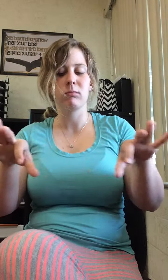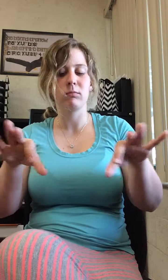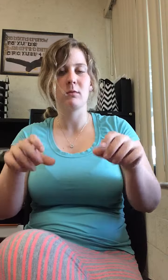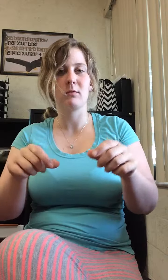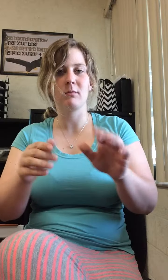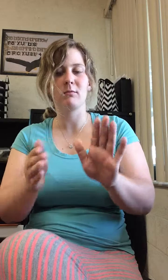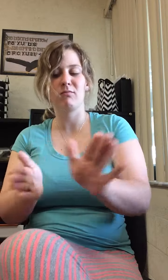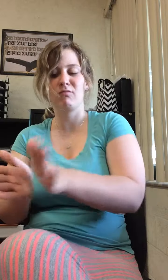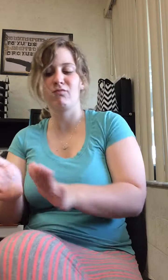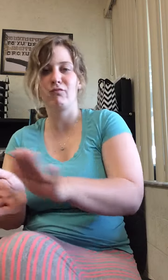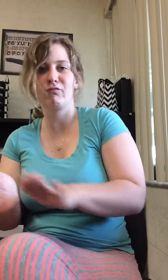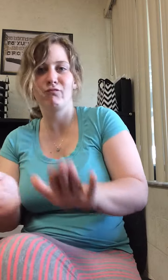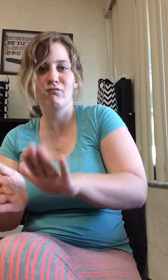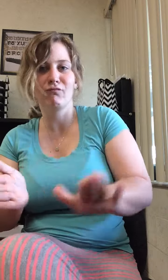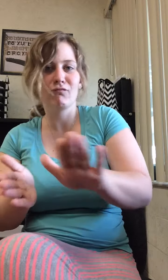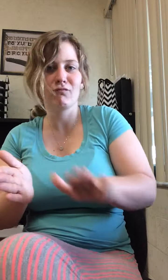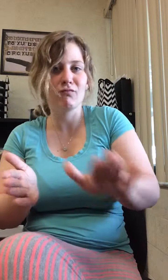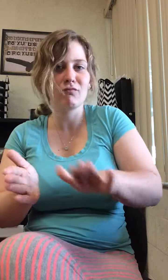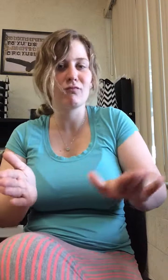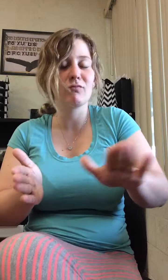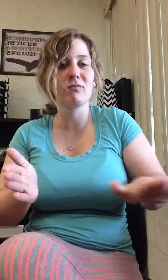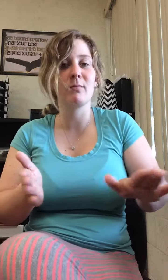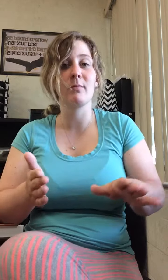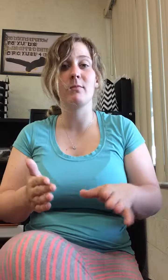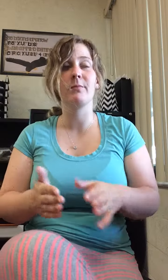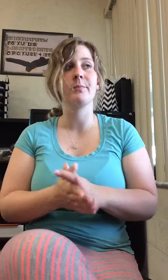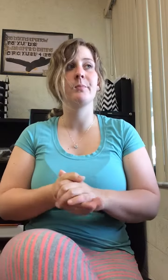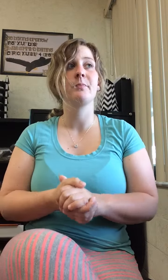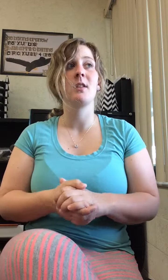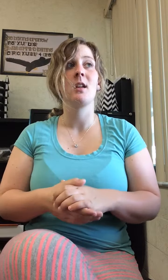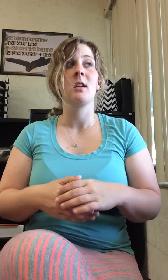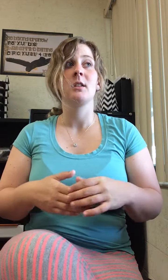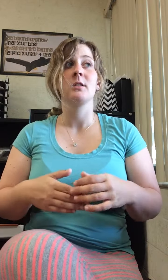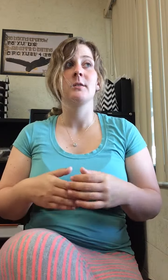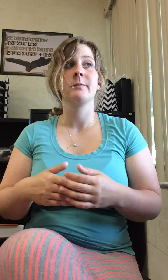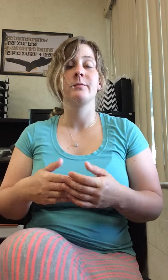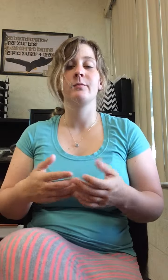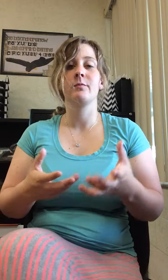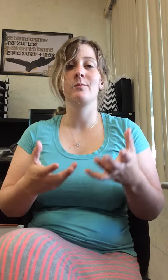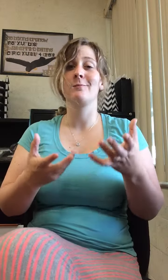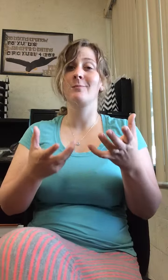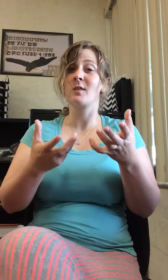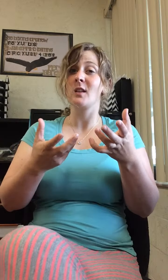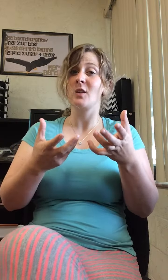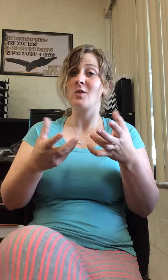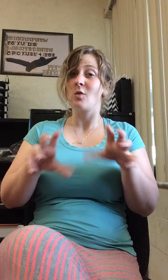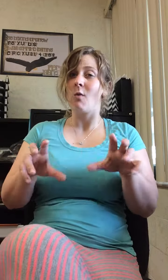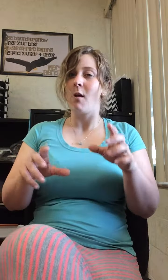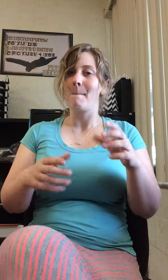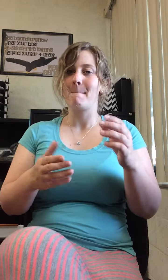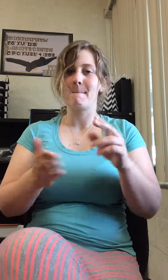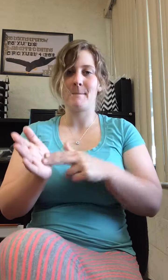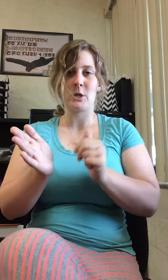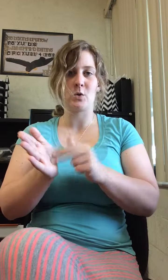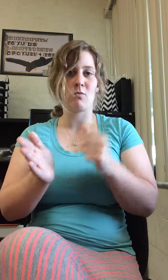cake from sticking to the pan, but if we left it with just the butter, then the cake would also get very greasy. So after